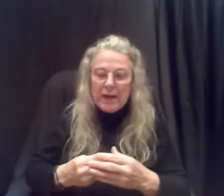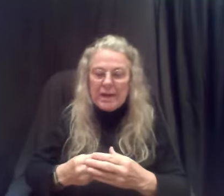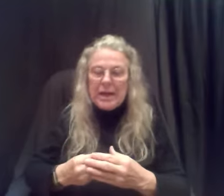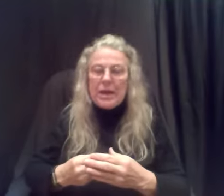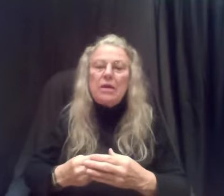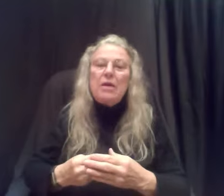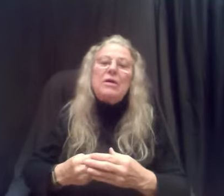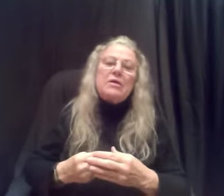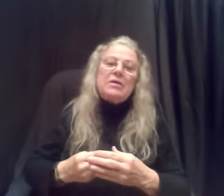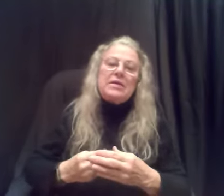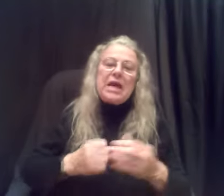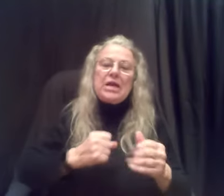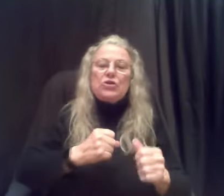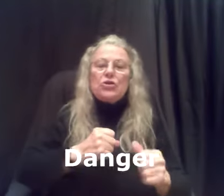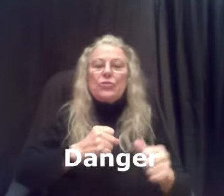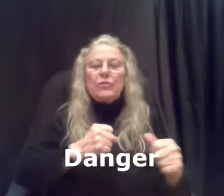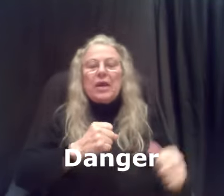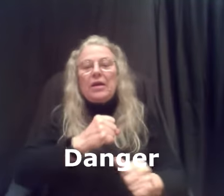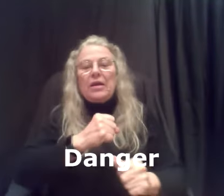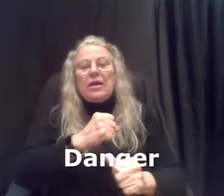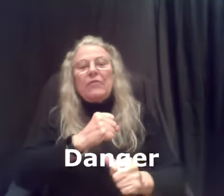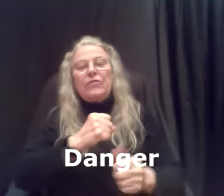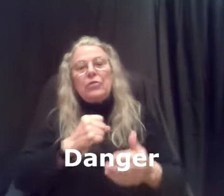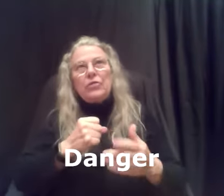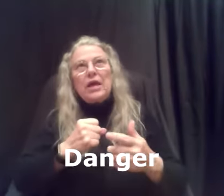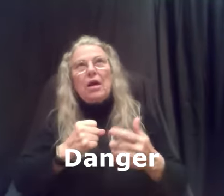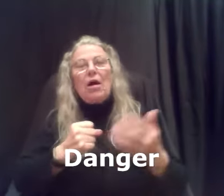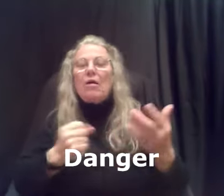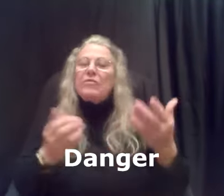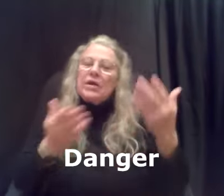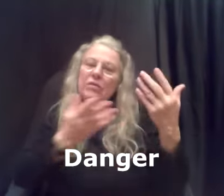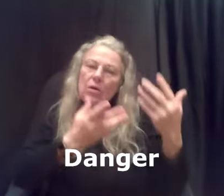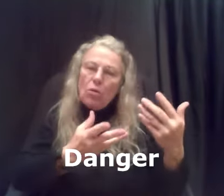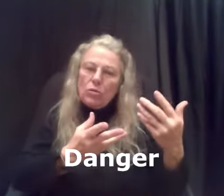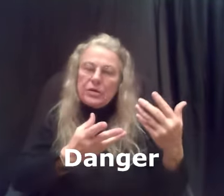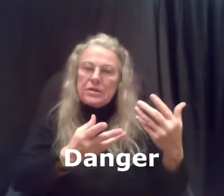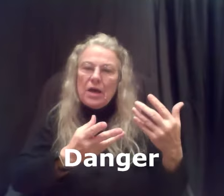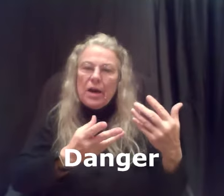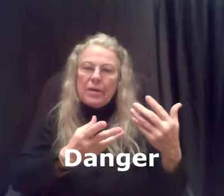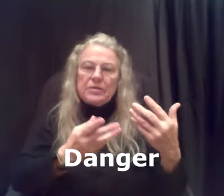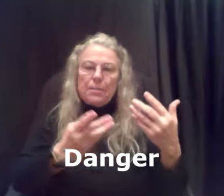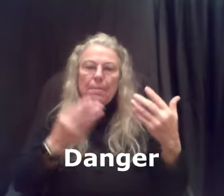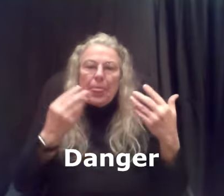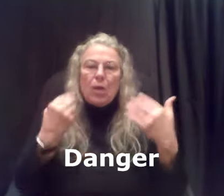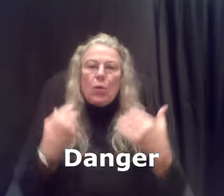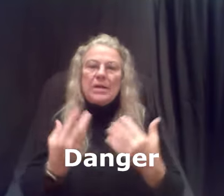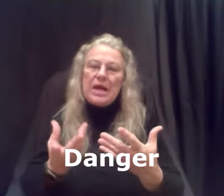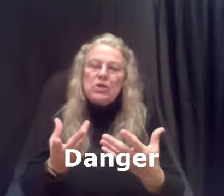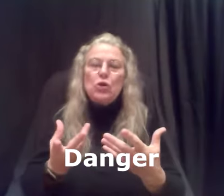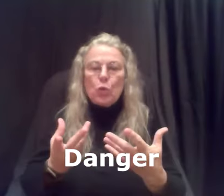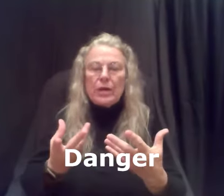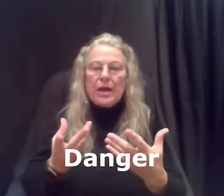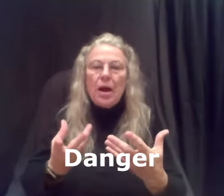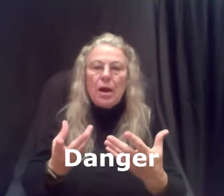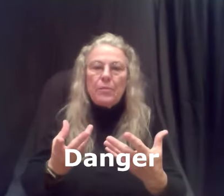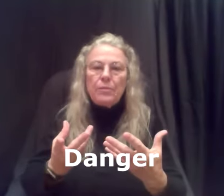need: danger. And if you think of in the olden times, when danger would come to